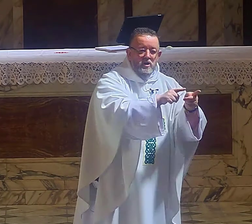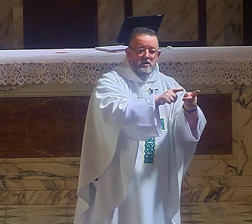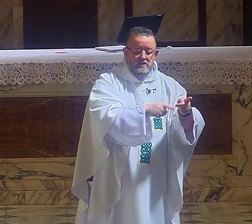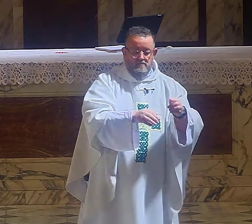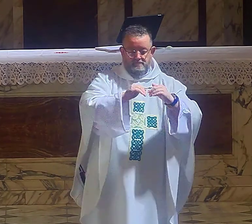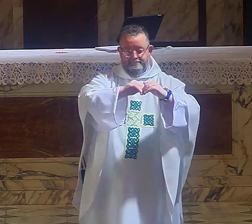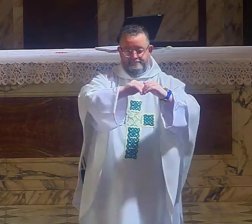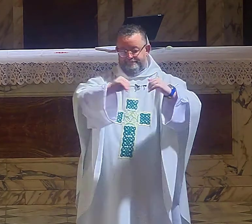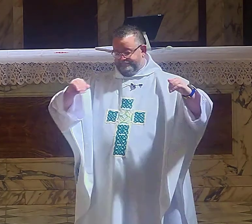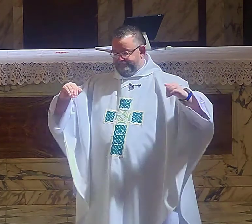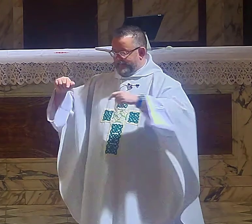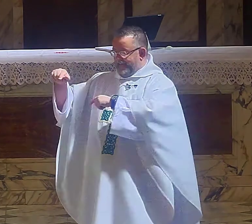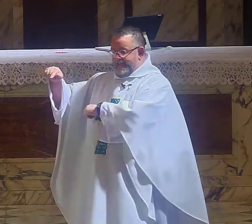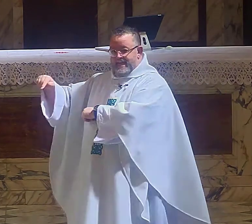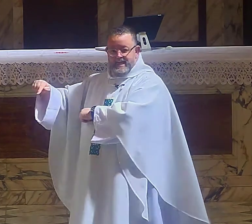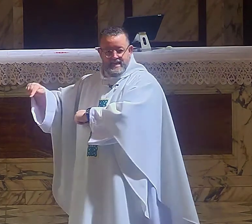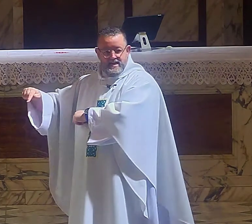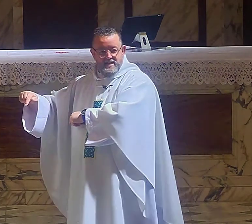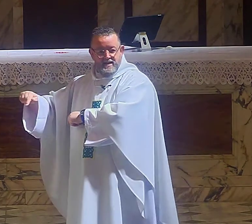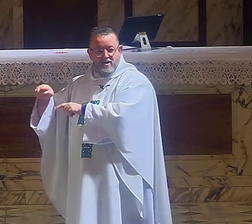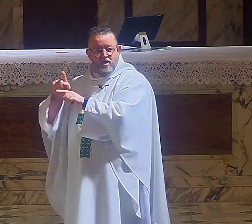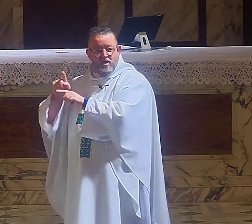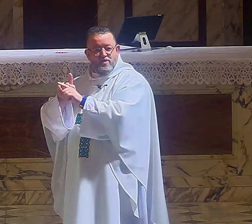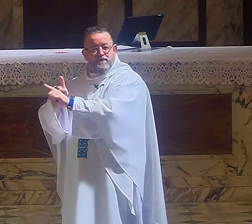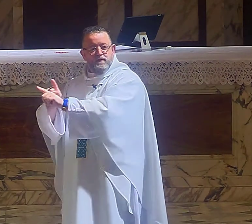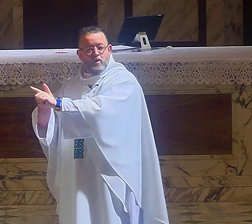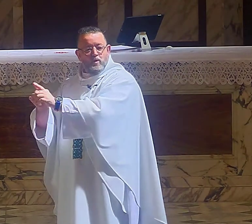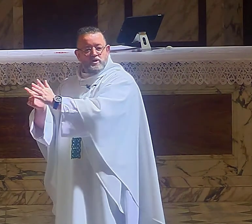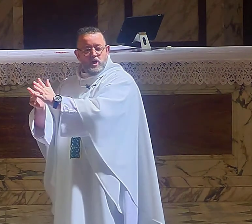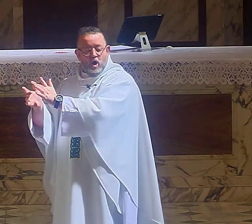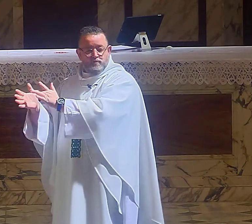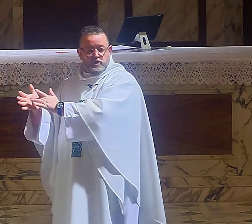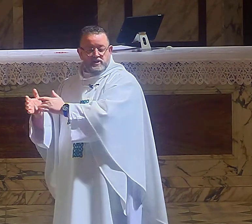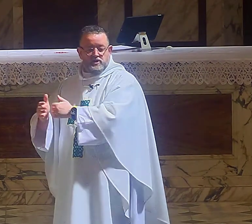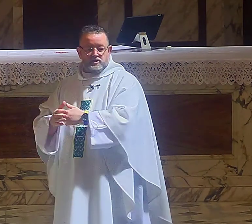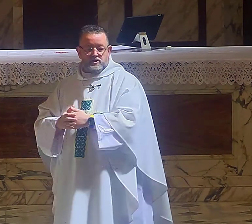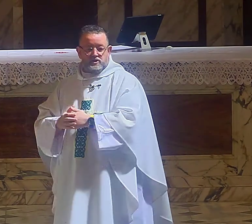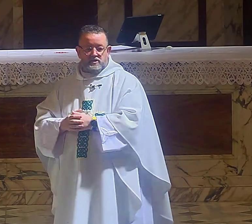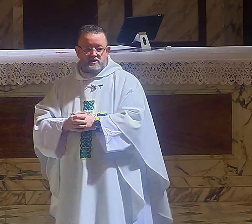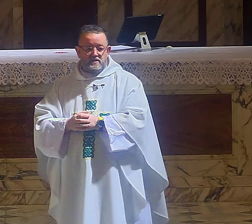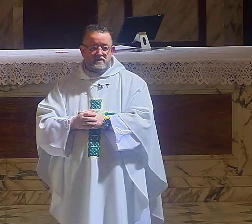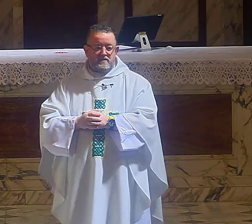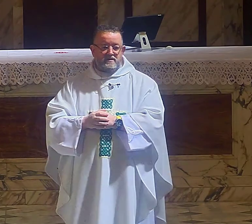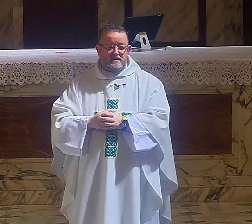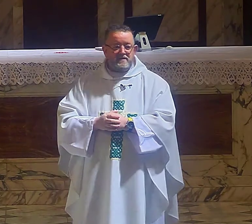world, here, the followers of Jesus.